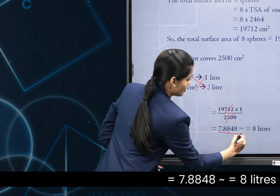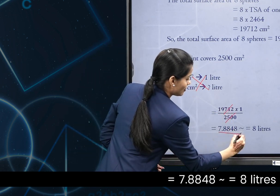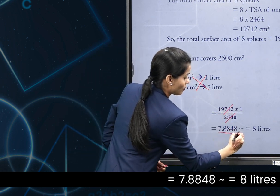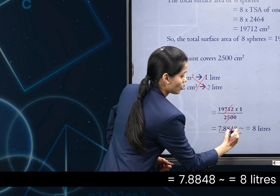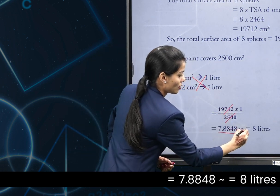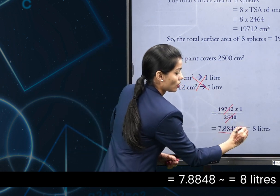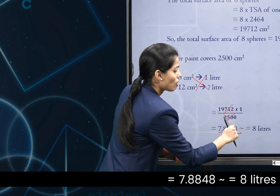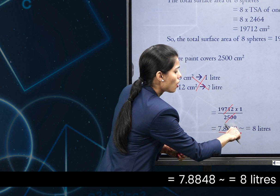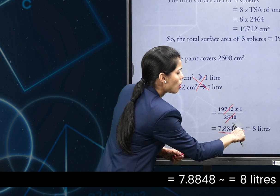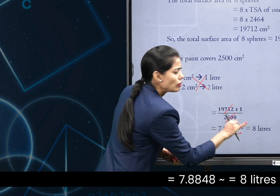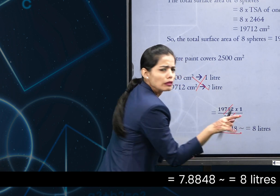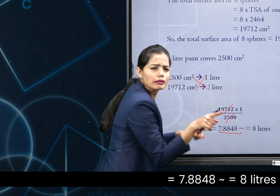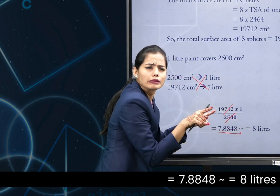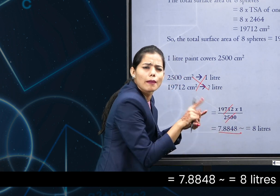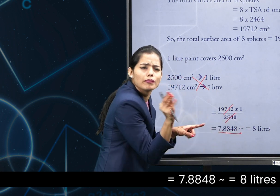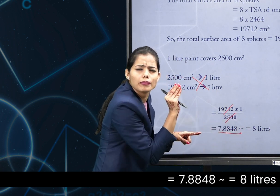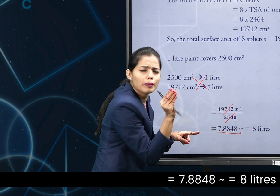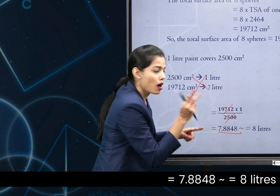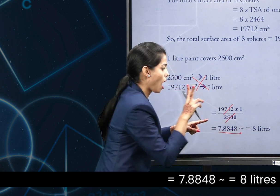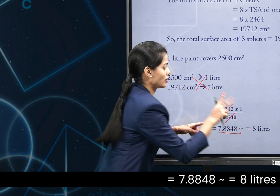7.8848 is equal to 8 liters.